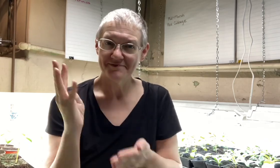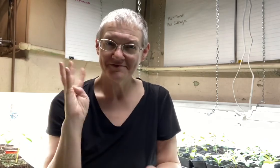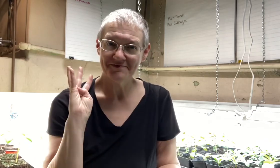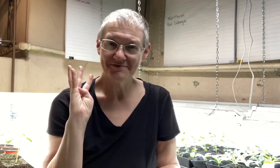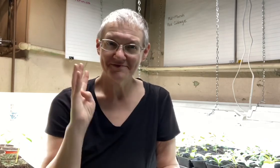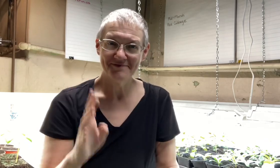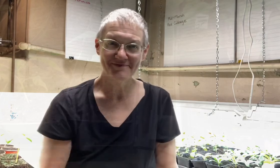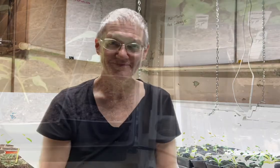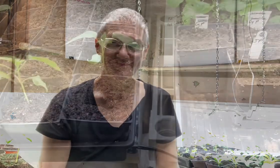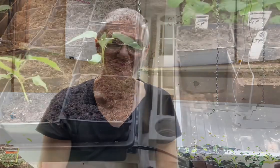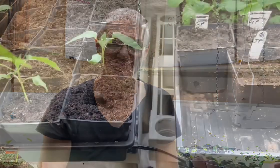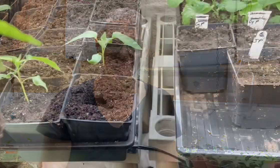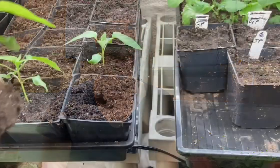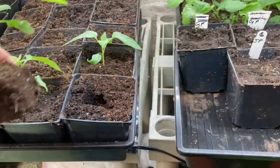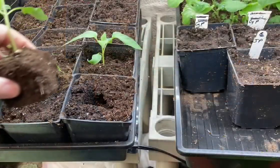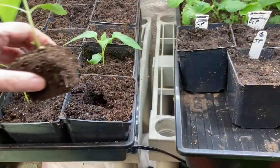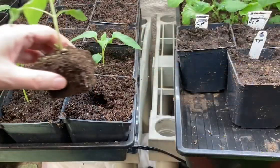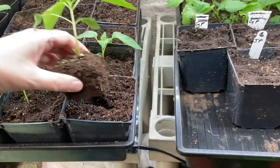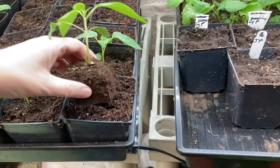These seeds were started 4 weeks ago.